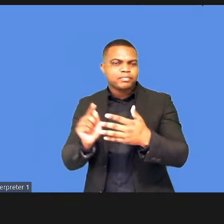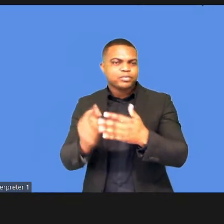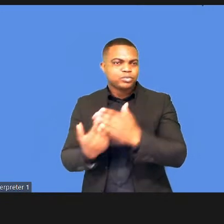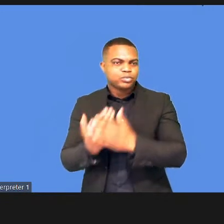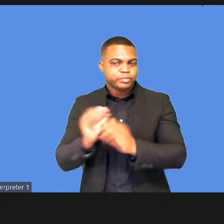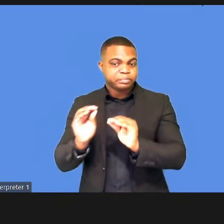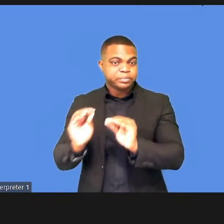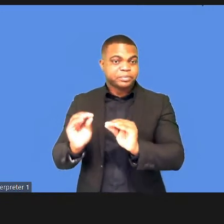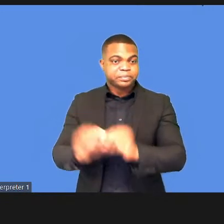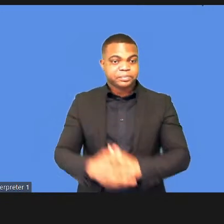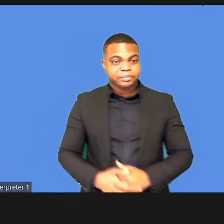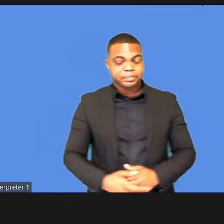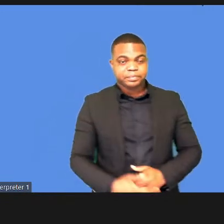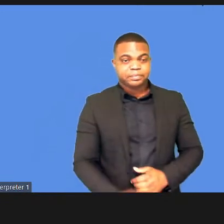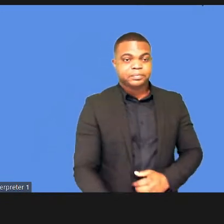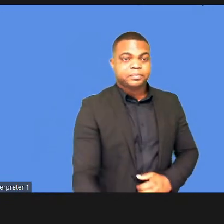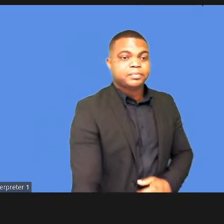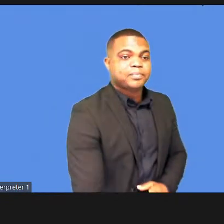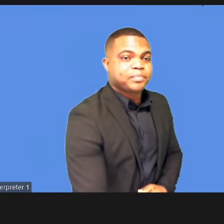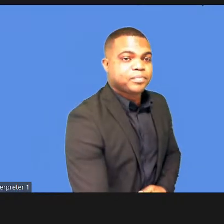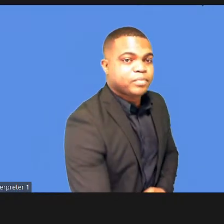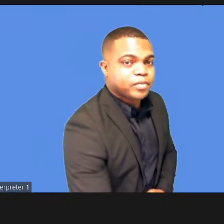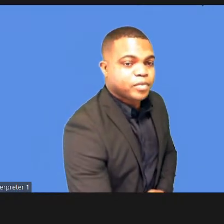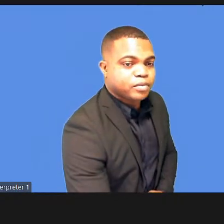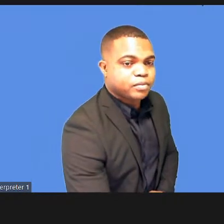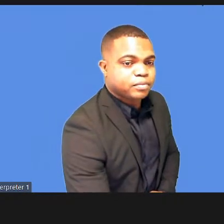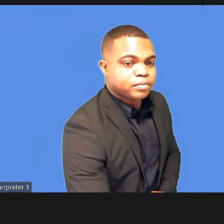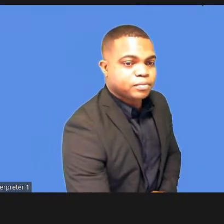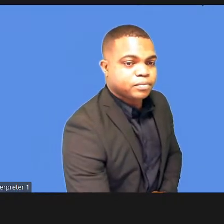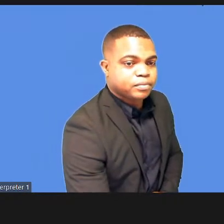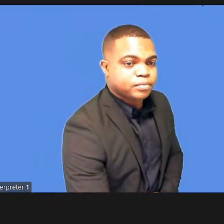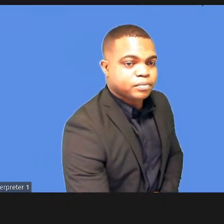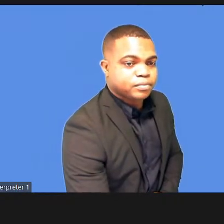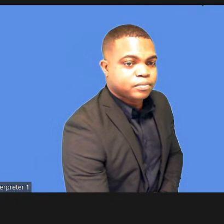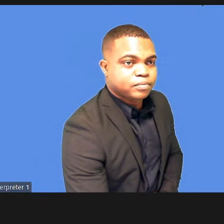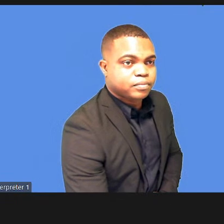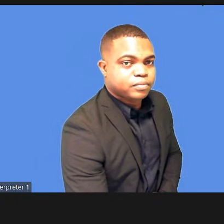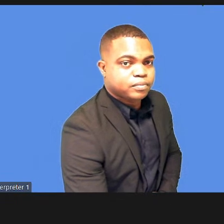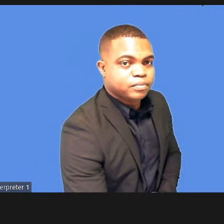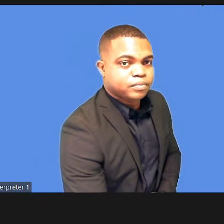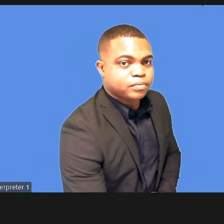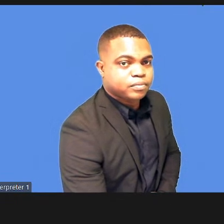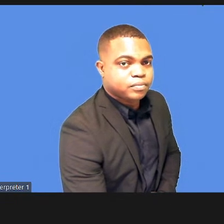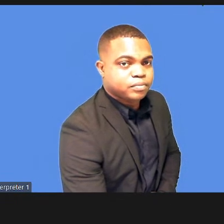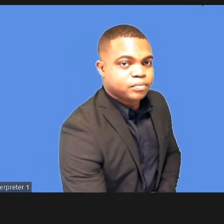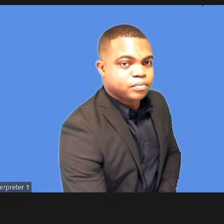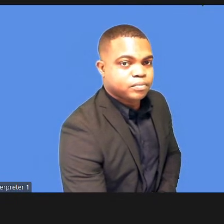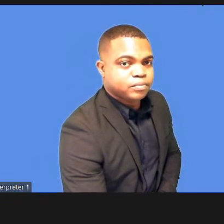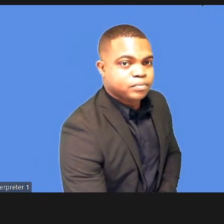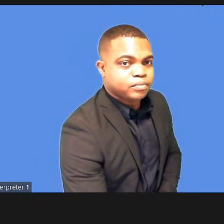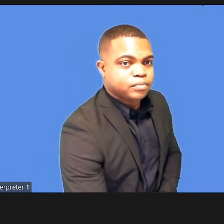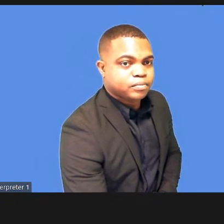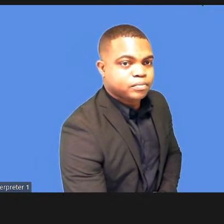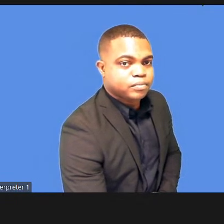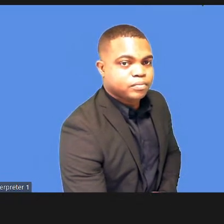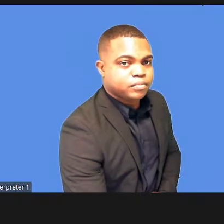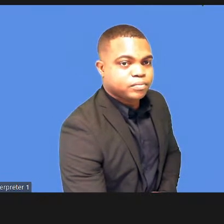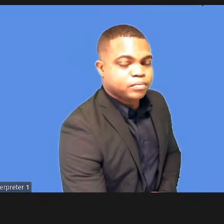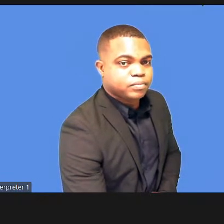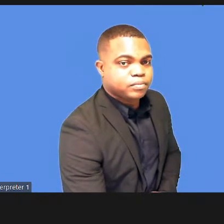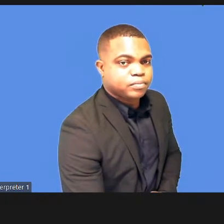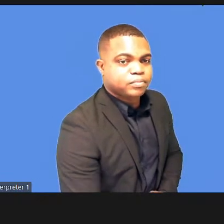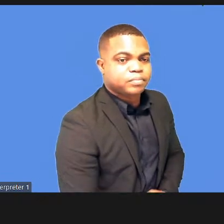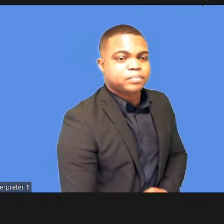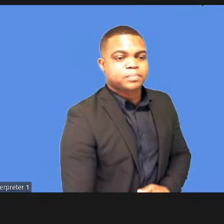salle 8, Palais des Congrès. Congress Hall 11, Commission